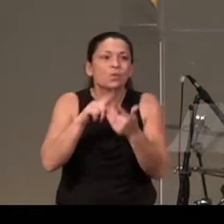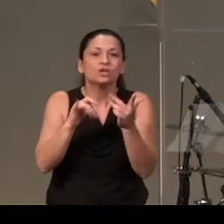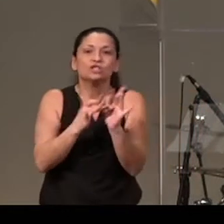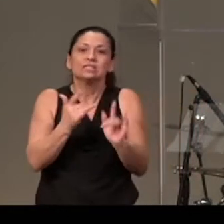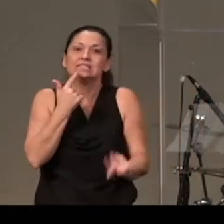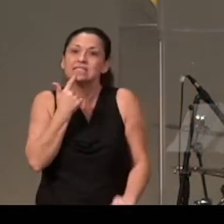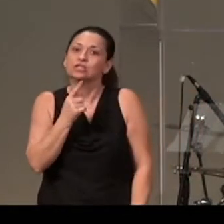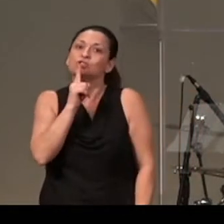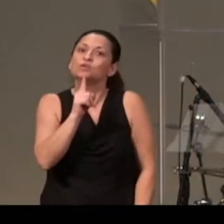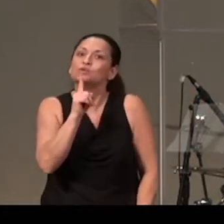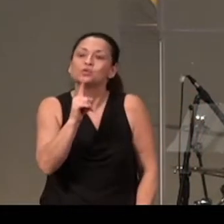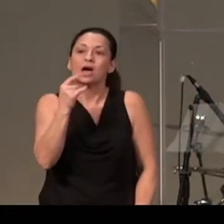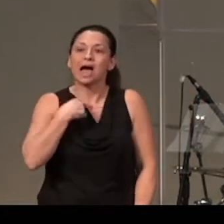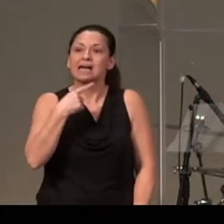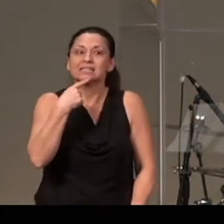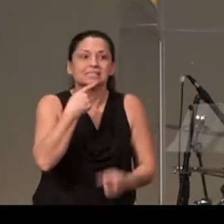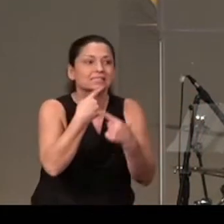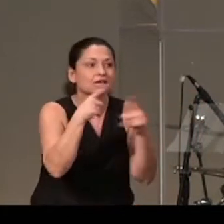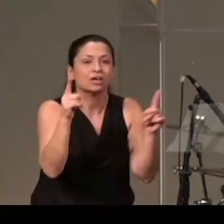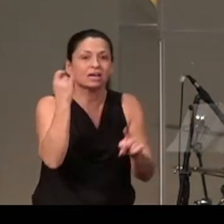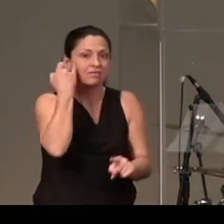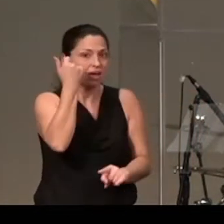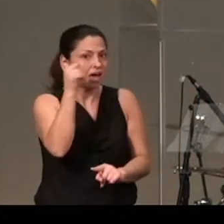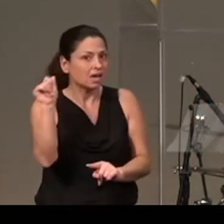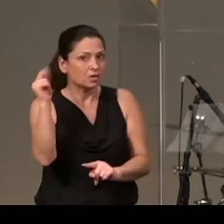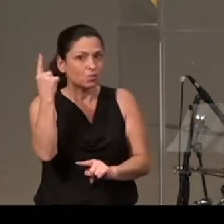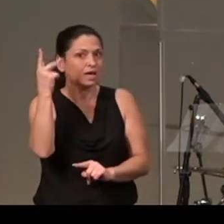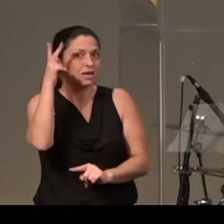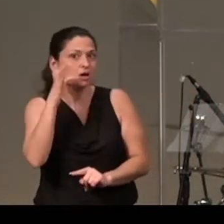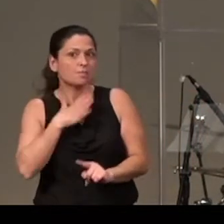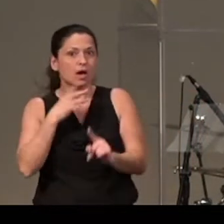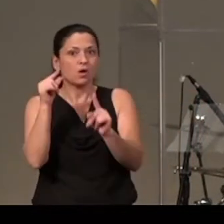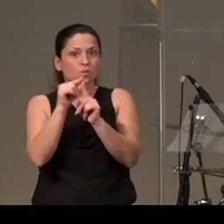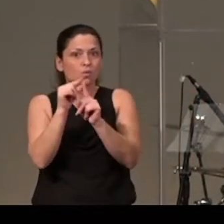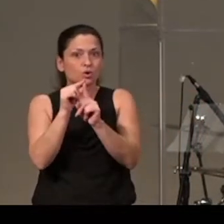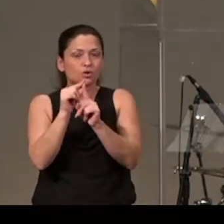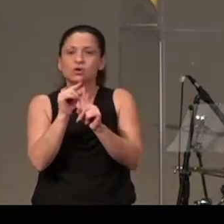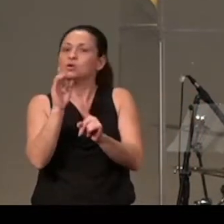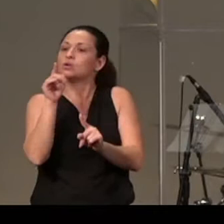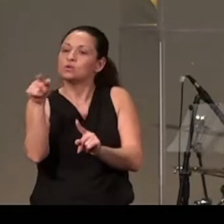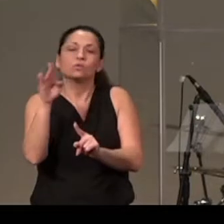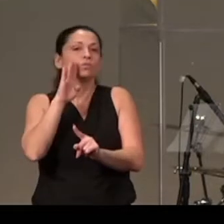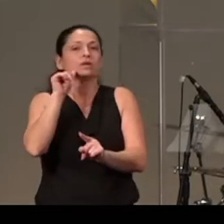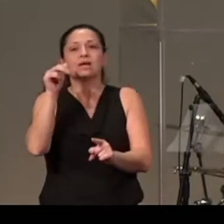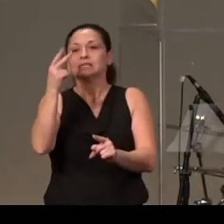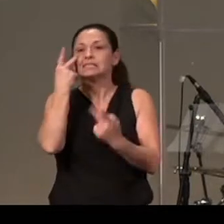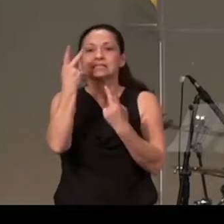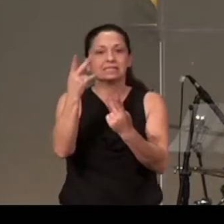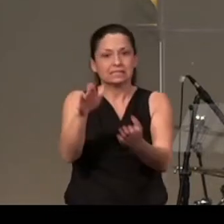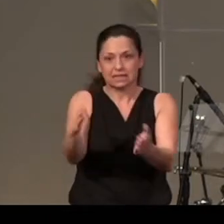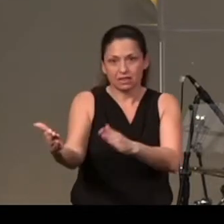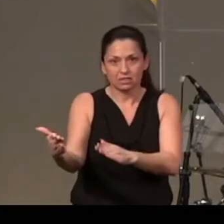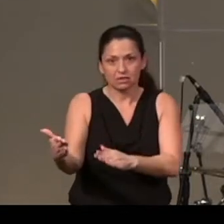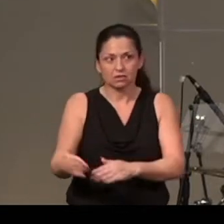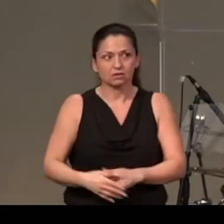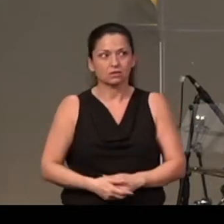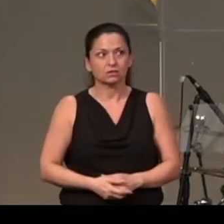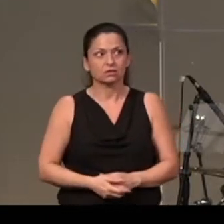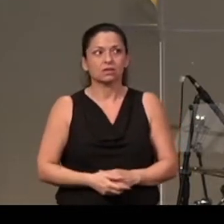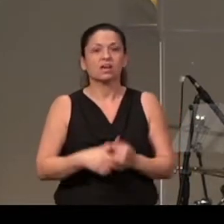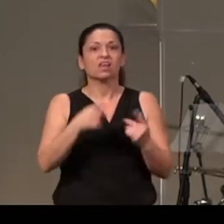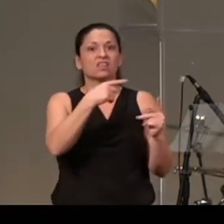anyone hears my word, he will never see death. The Jews said to him, now we know that you have a